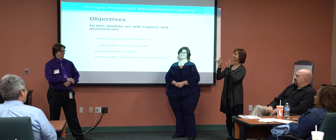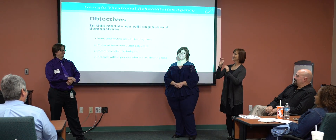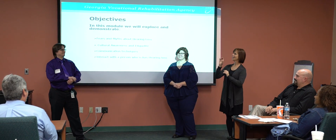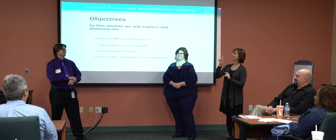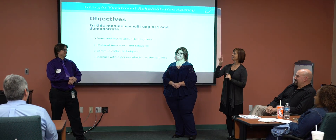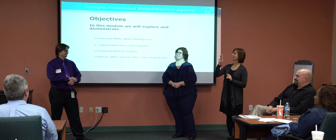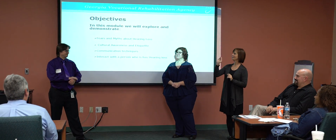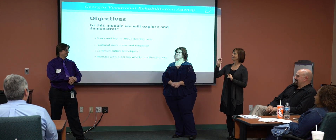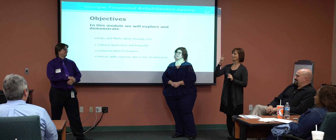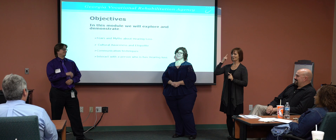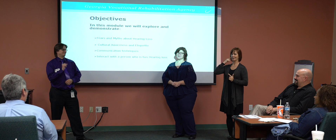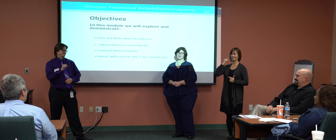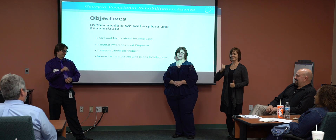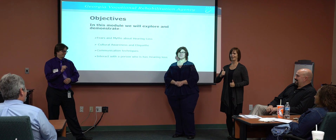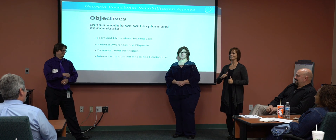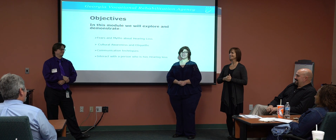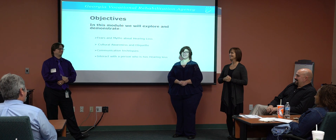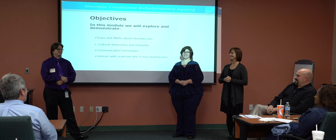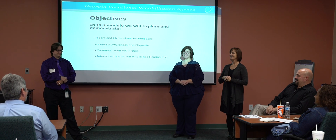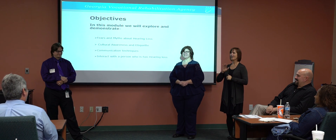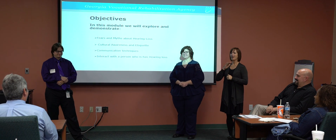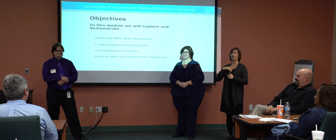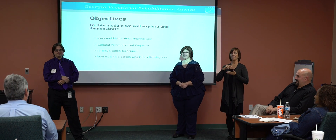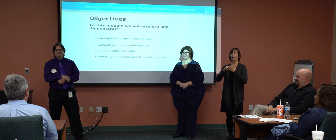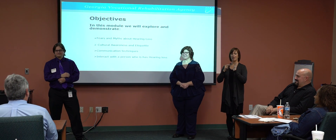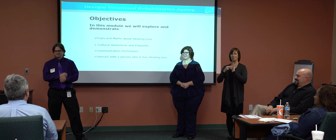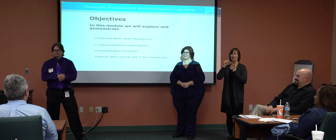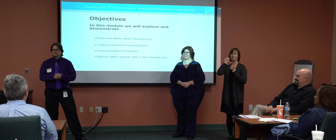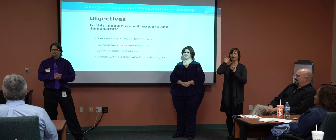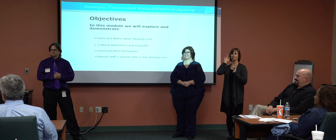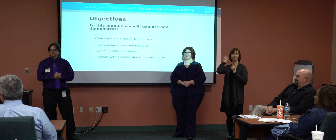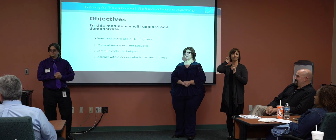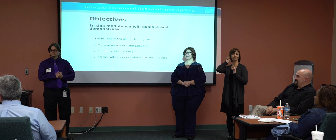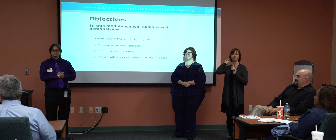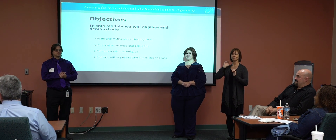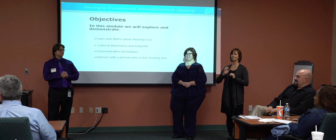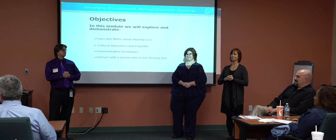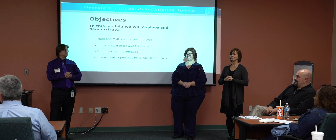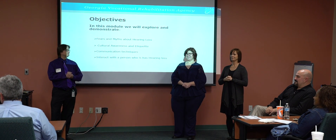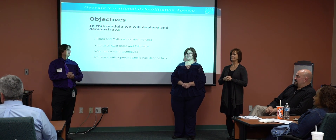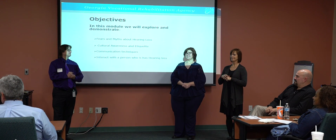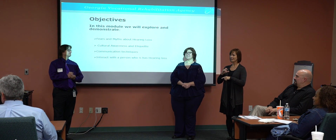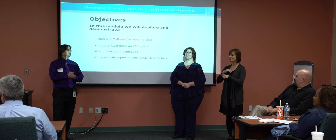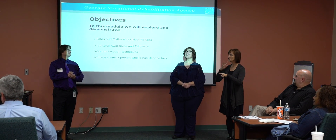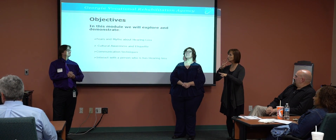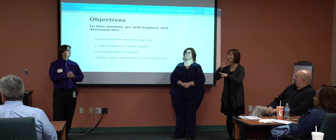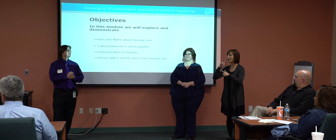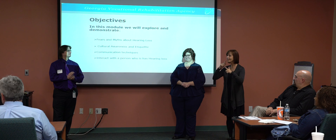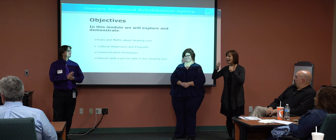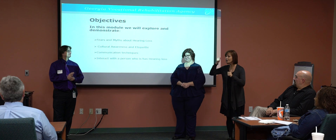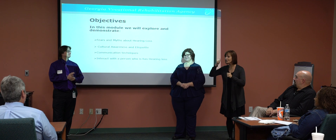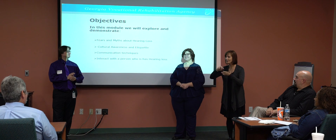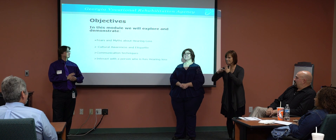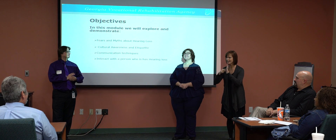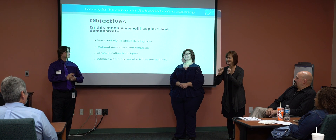loss. Put those bad boys on. Yes. Yeah. If you talk louder, they can hear you.